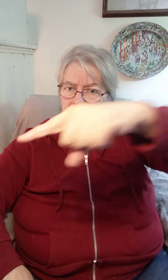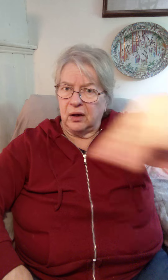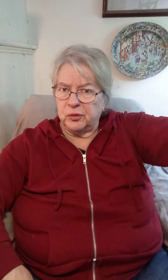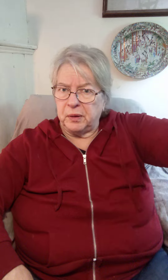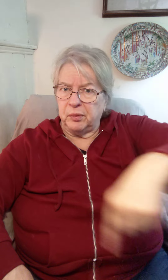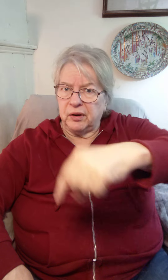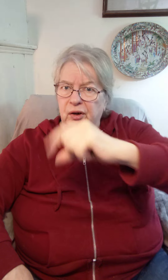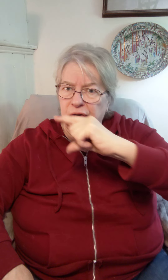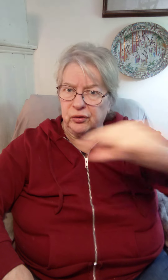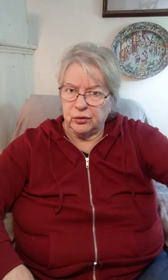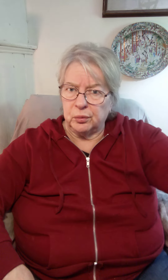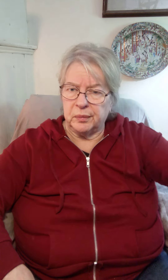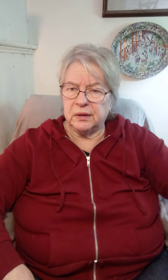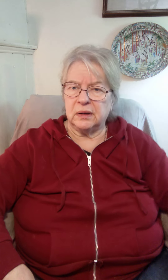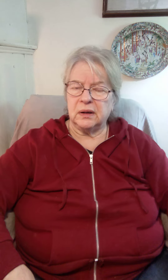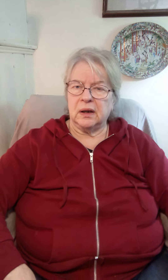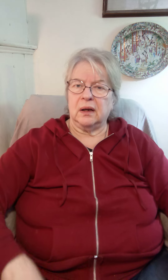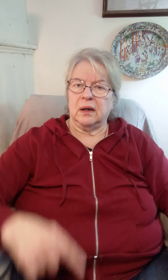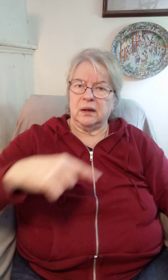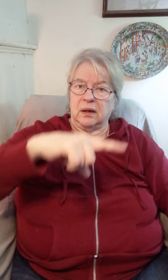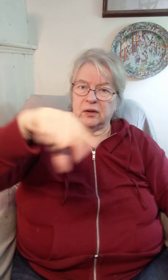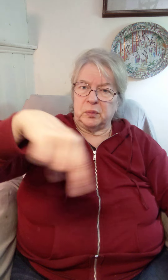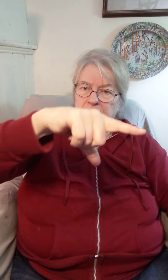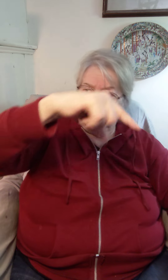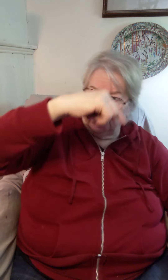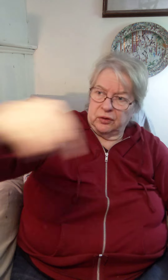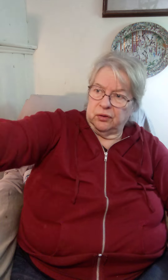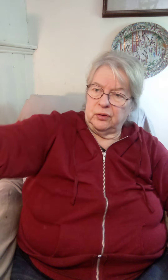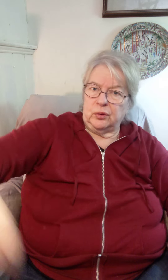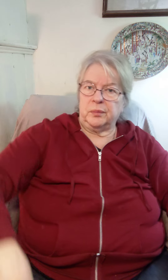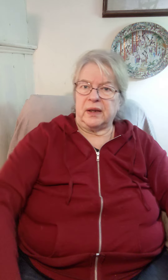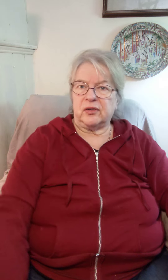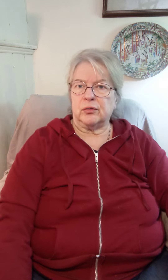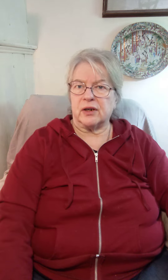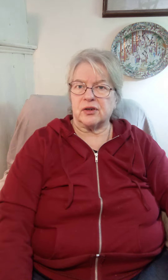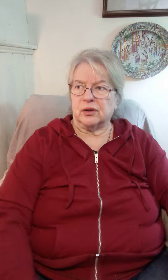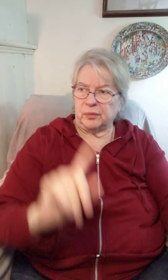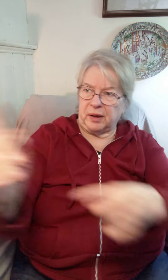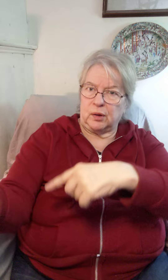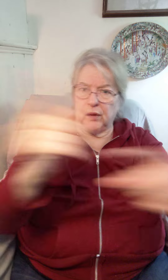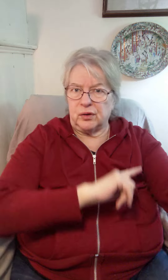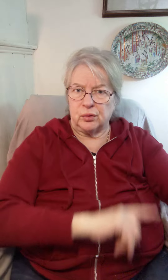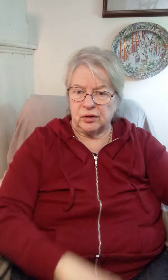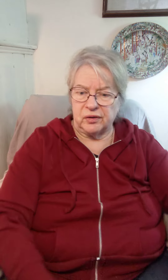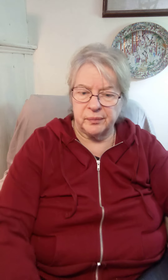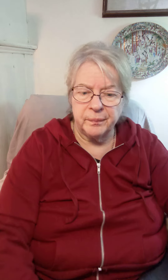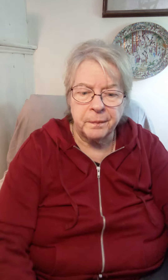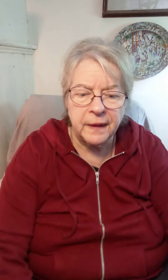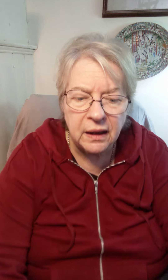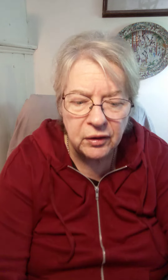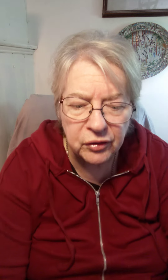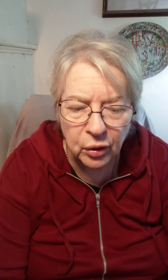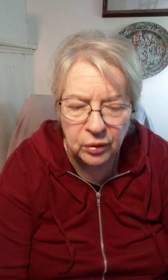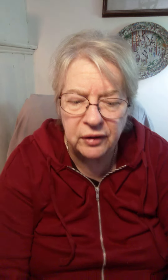Us people here, zoom. Us people here, zoom. That's directional, depending on where the door is. So let's